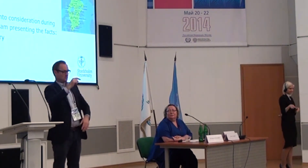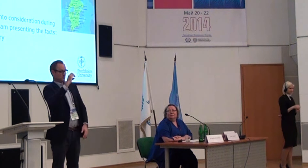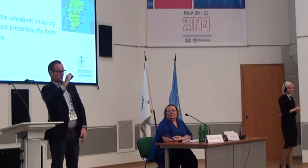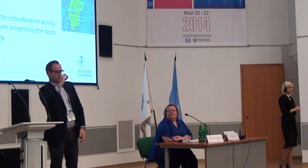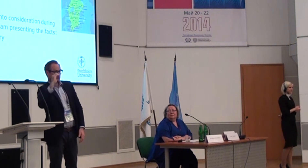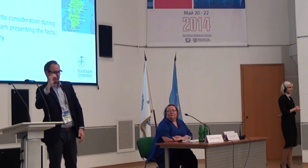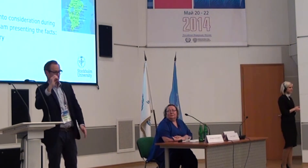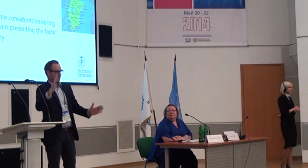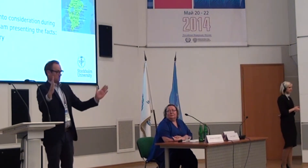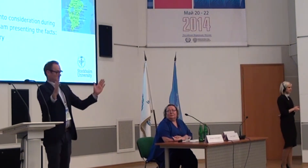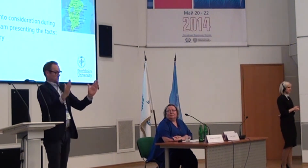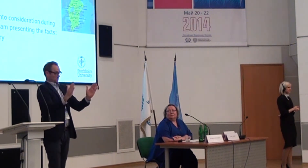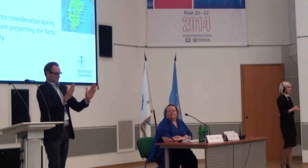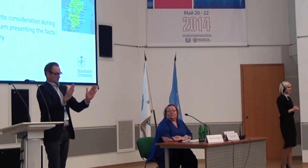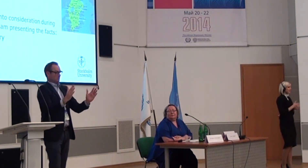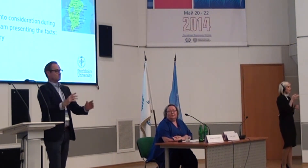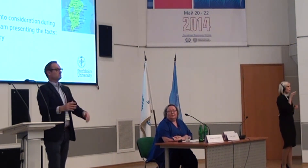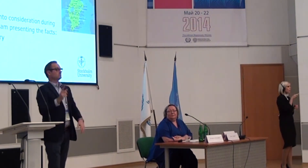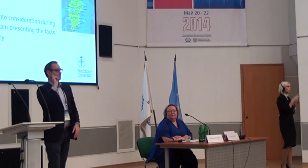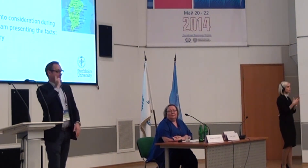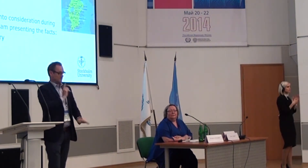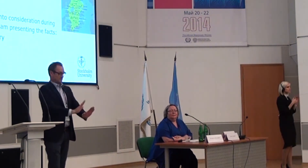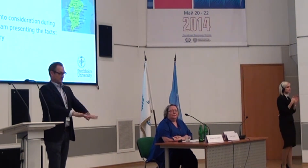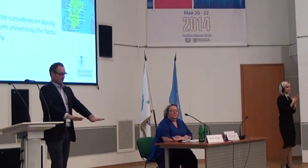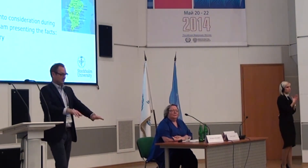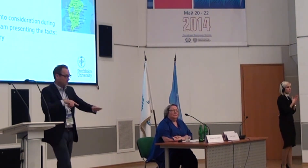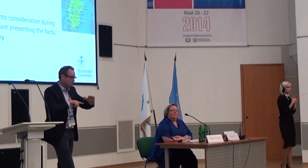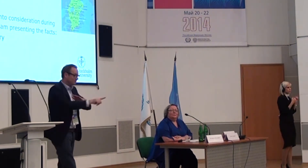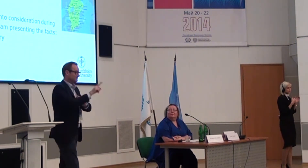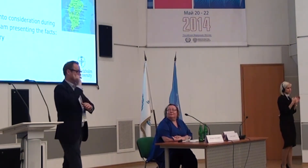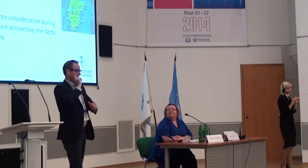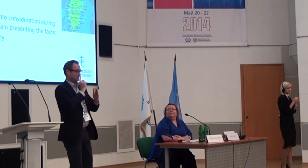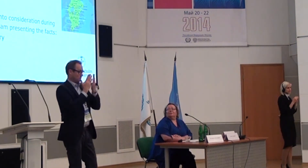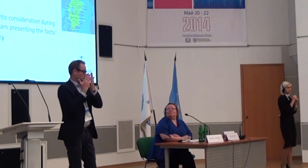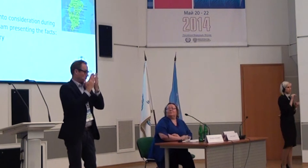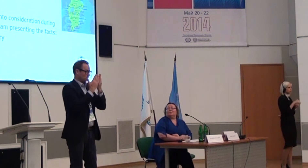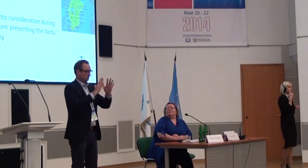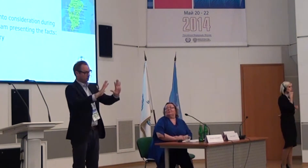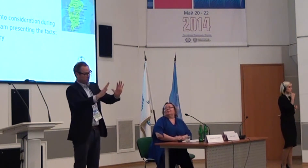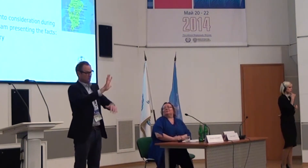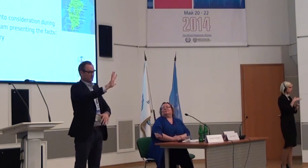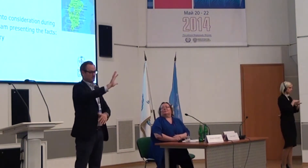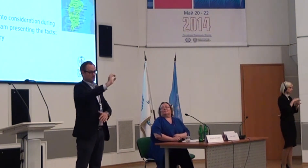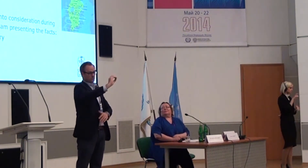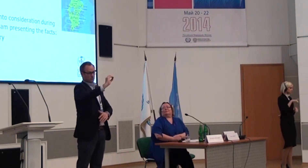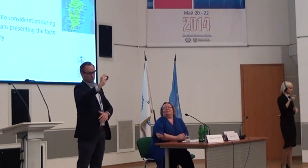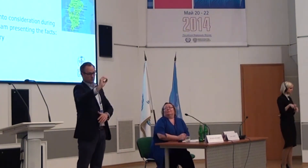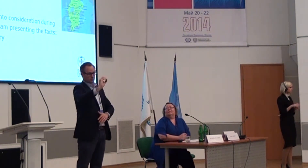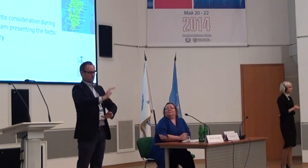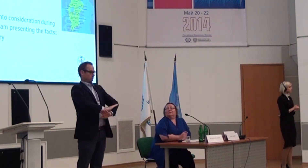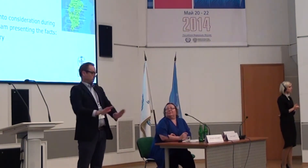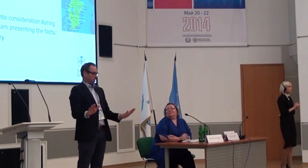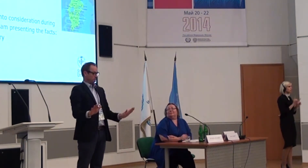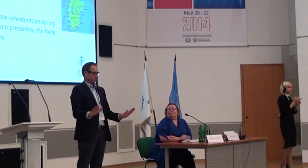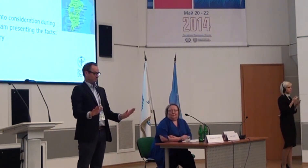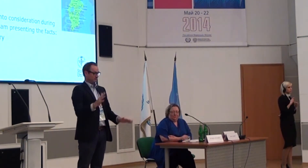8 to 10,000 deaf people. So we are small, and the number of deaf